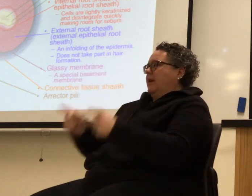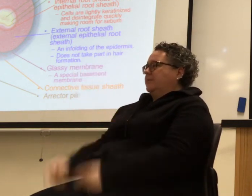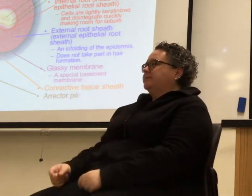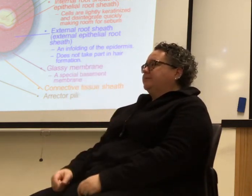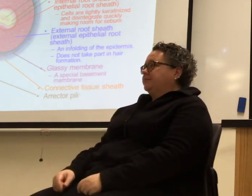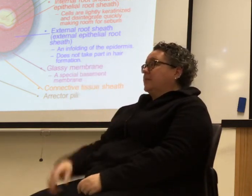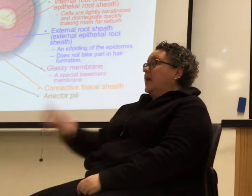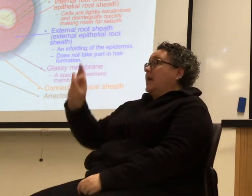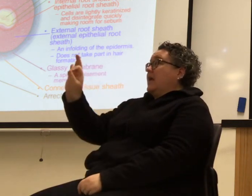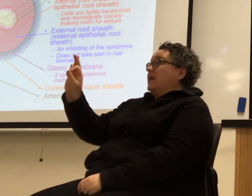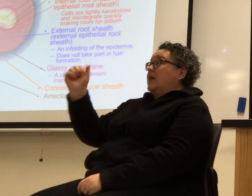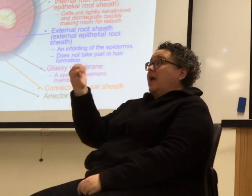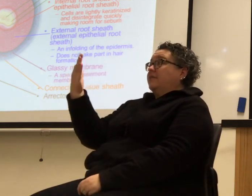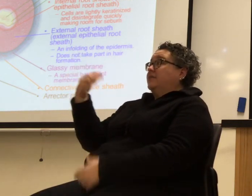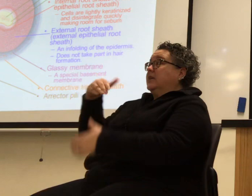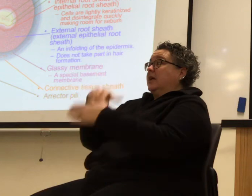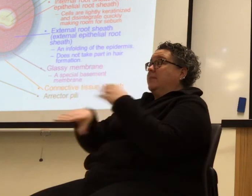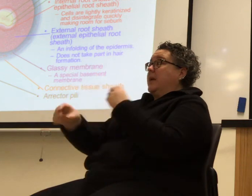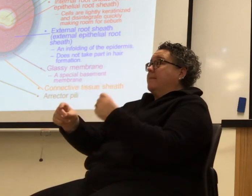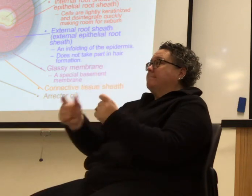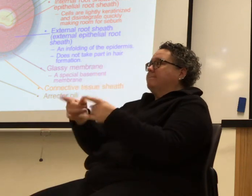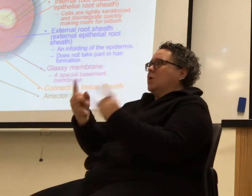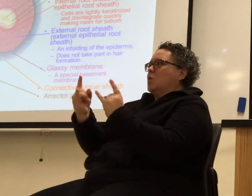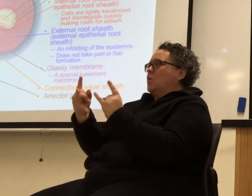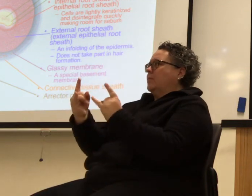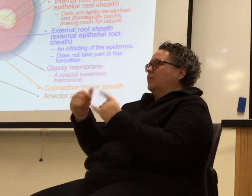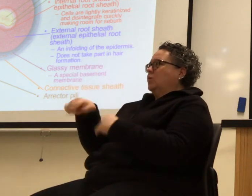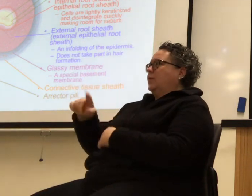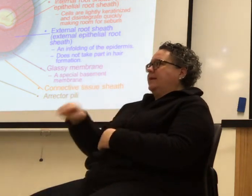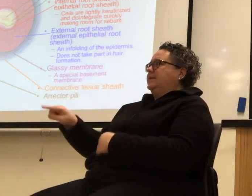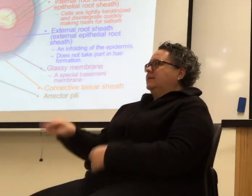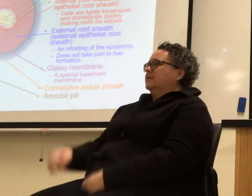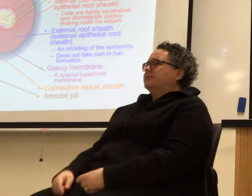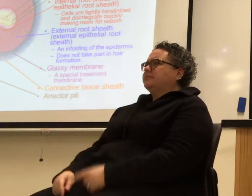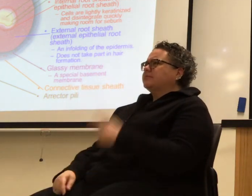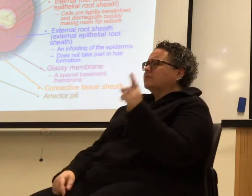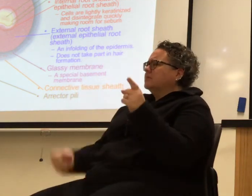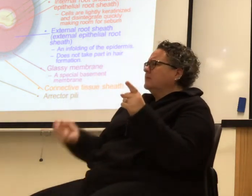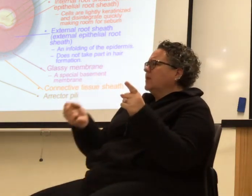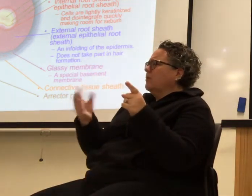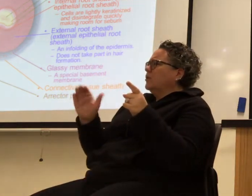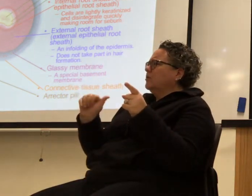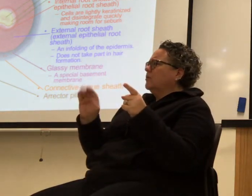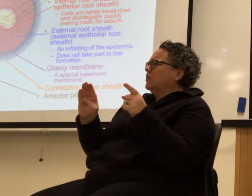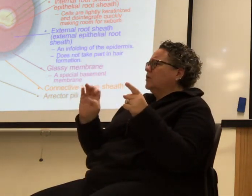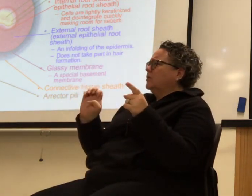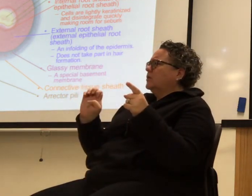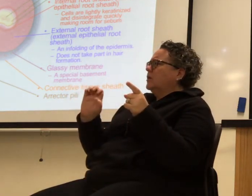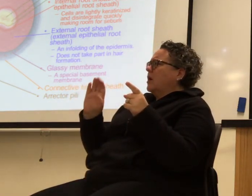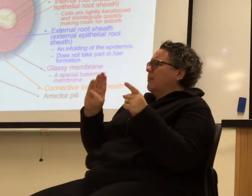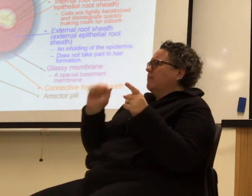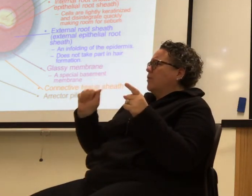As soon as you come in, boom, quiz. Is it multiple choice or? No, fill in the blank.